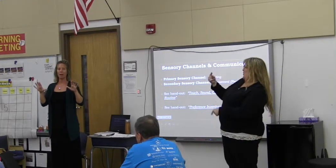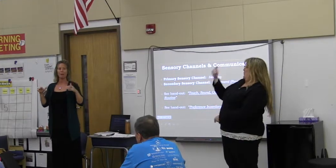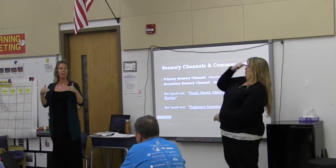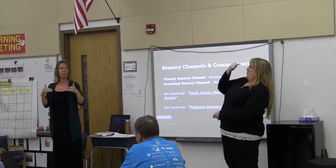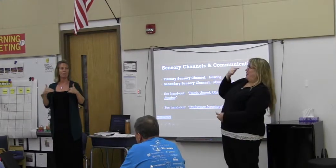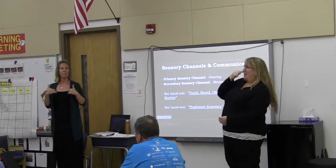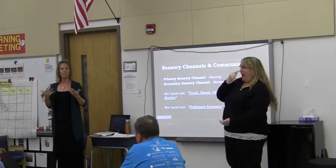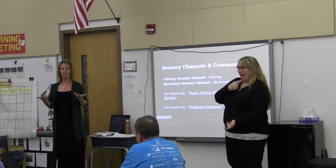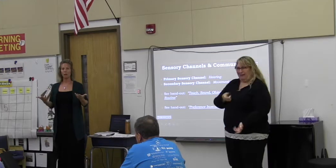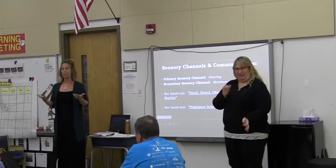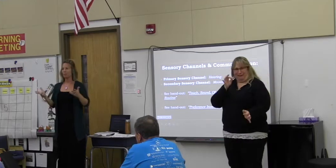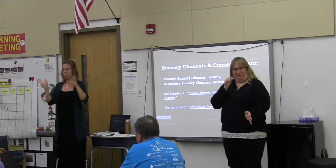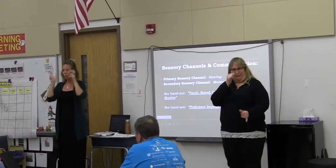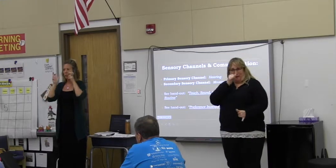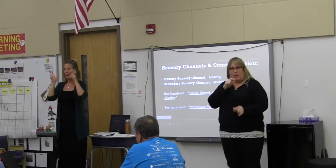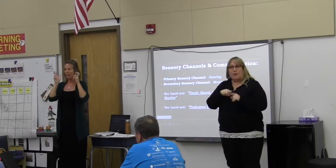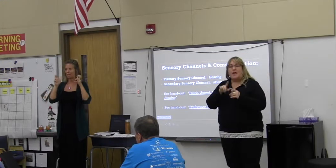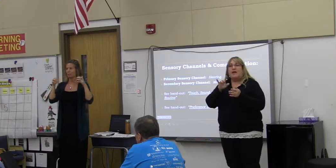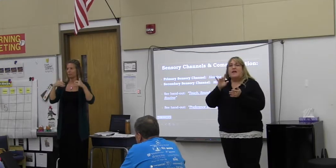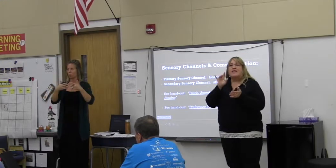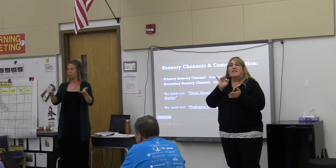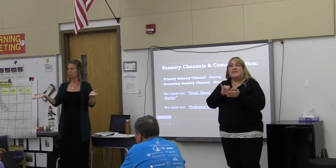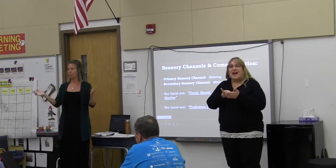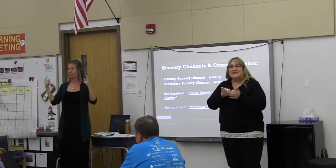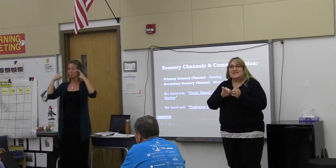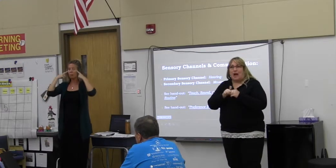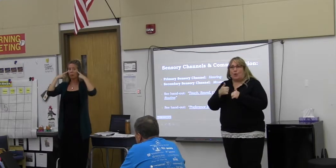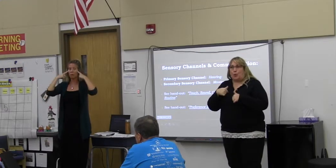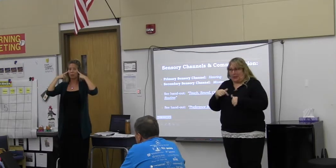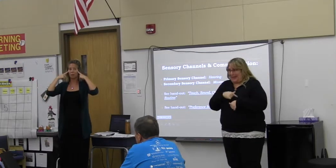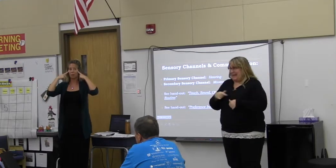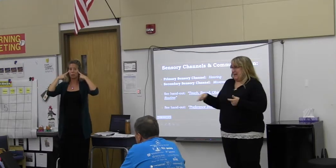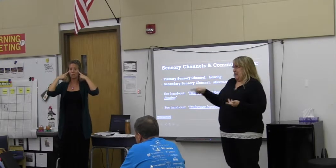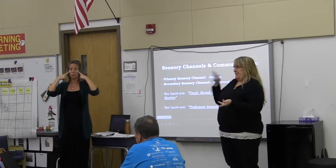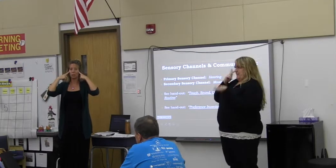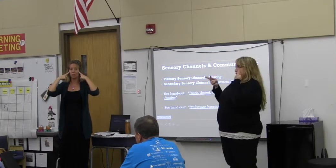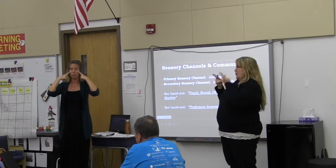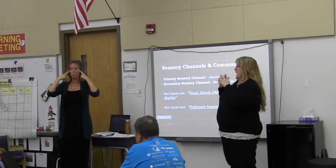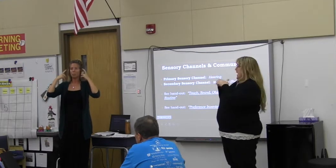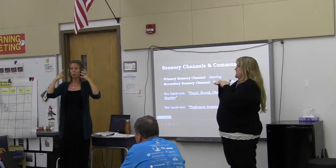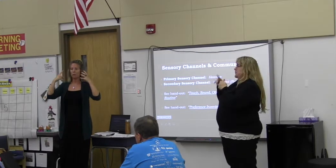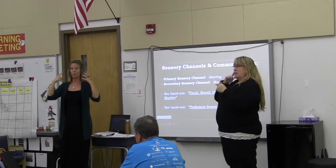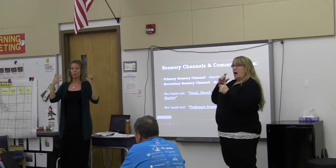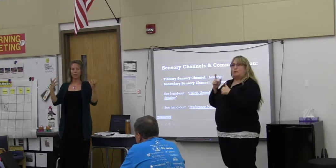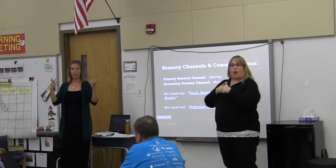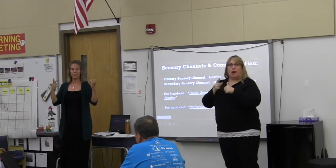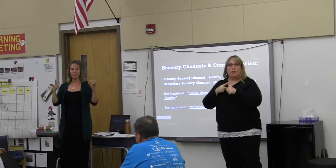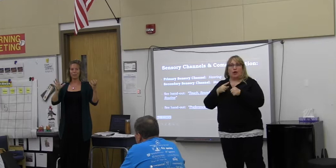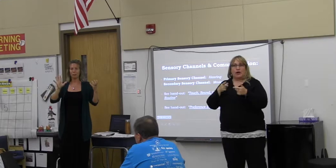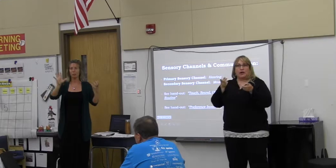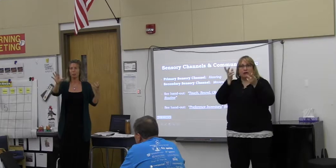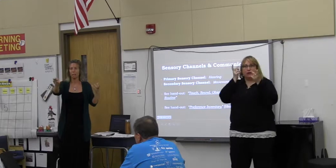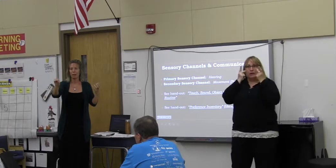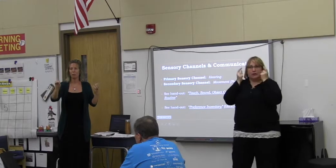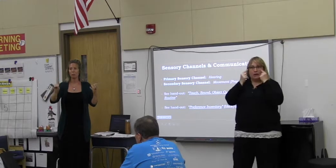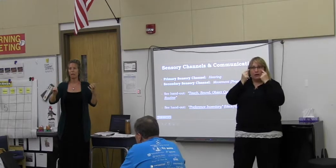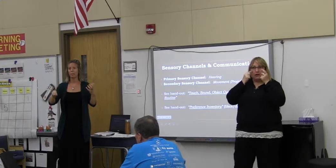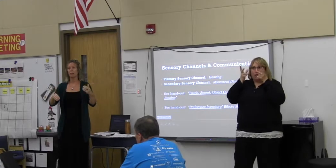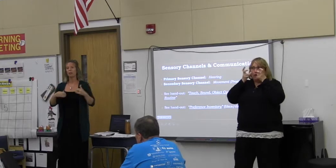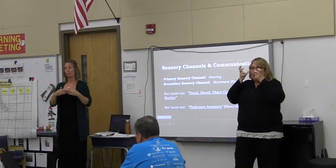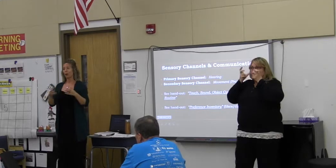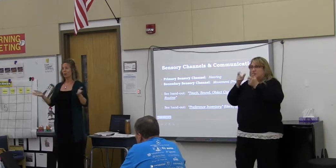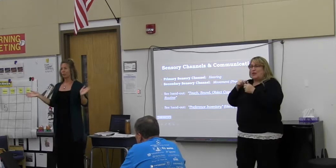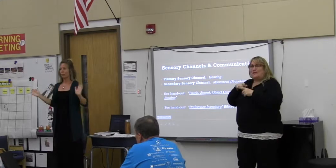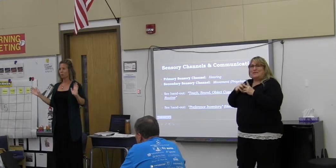me in the eye. Because that's how we visually access the world. This is my primary sensory channel. So that's very invasive if somebody would come do